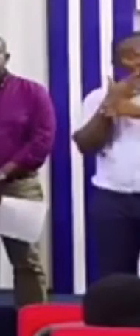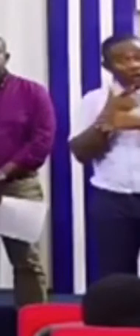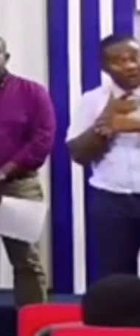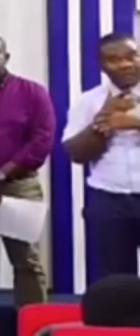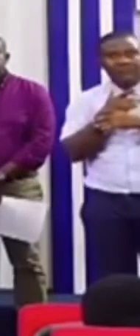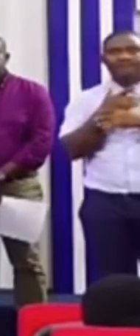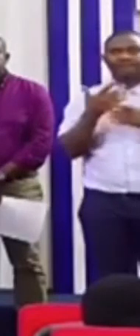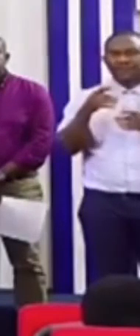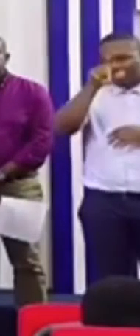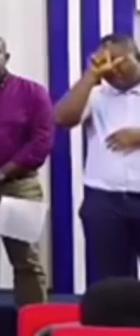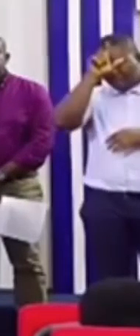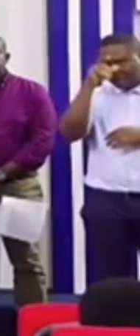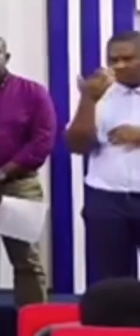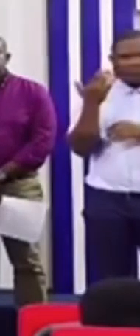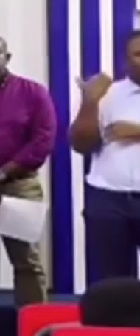40 days.